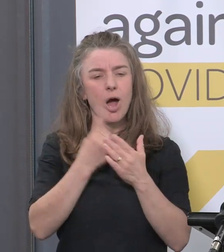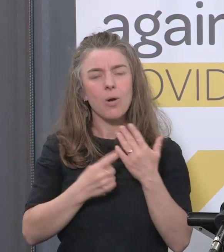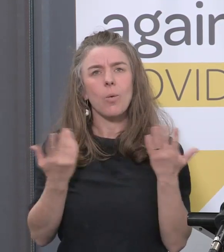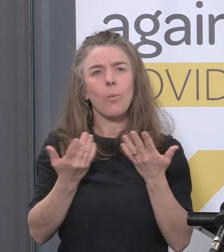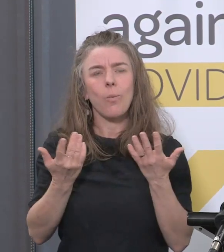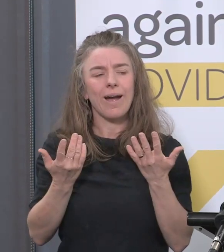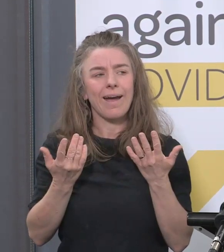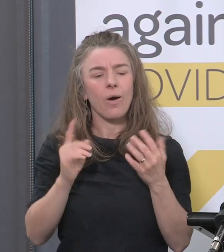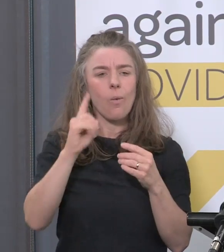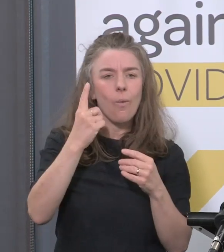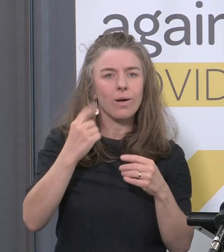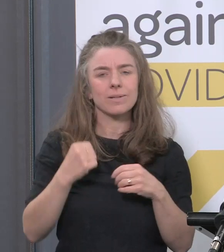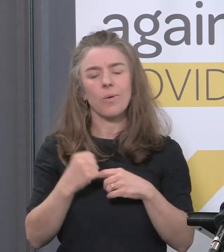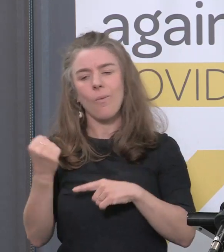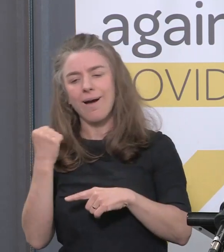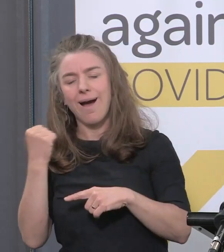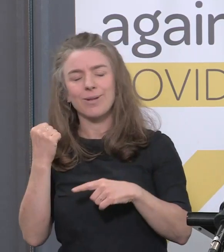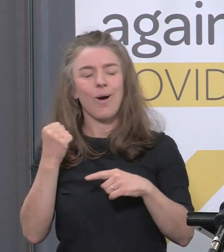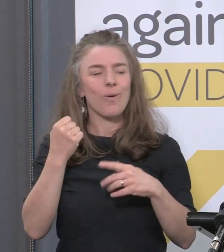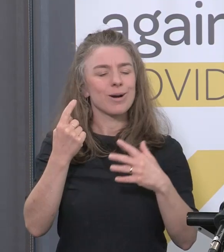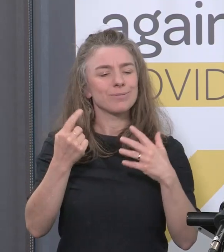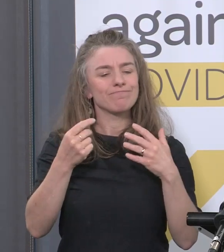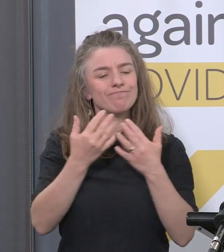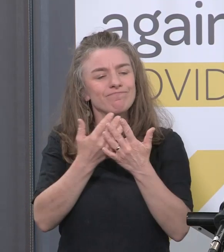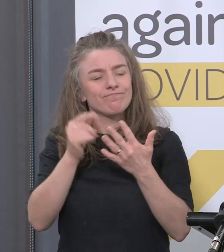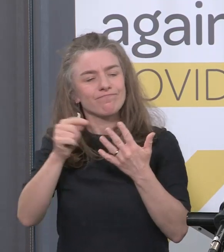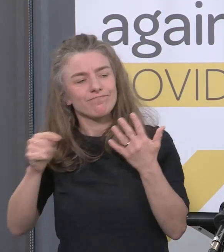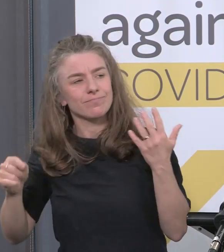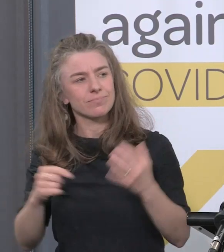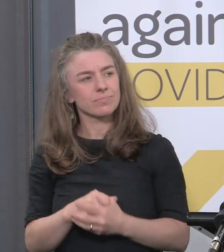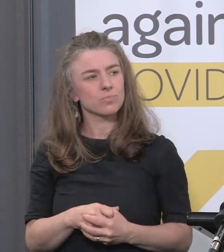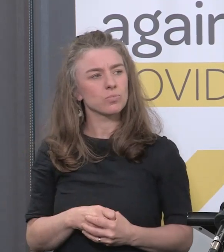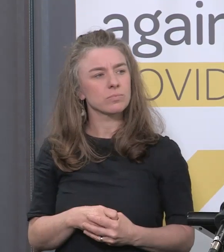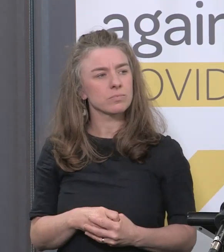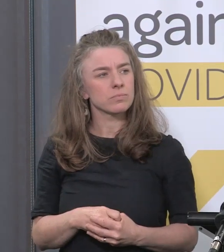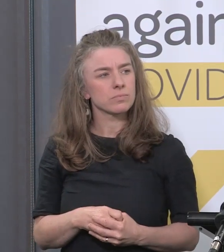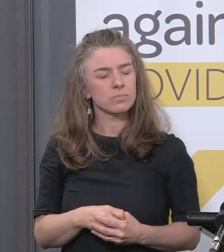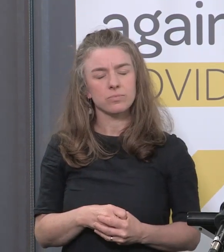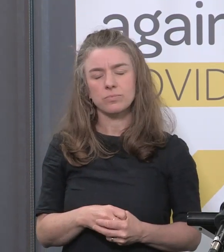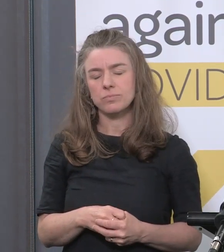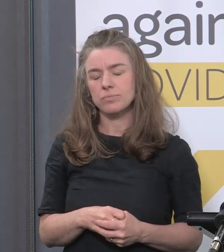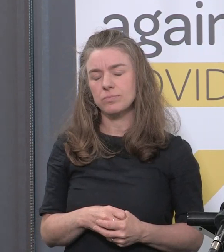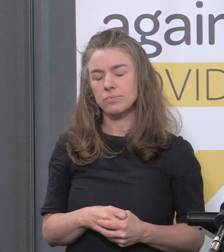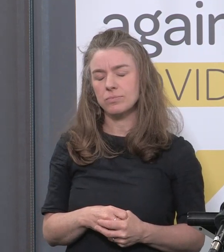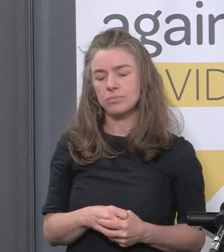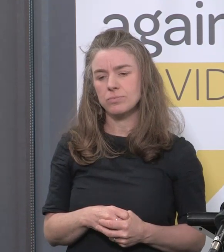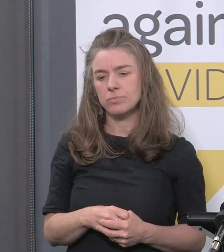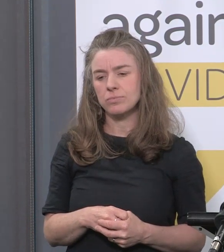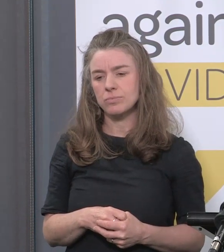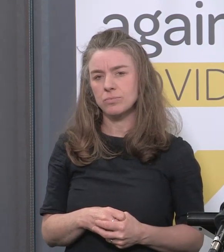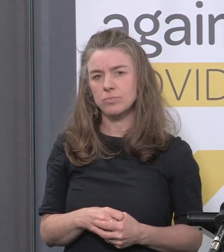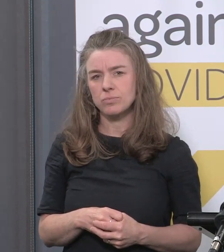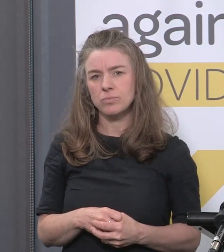will start to go up on the website fairly soon, particularly for those that were reported towards the end of the day yesterday. So you can assure us that will be